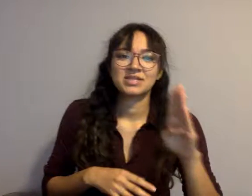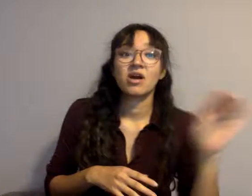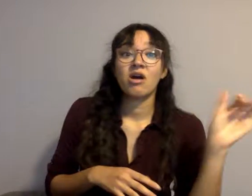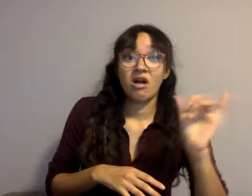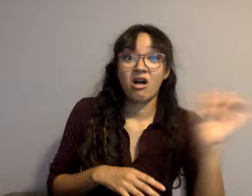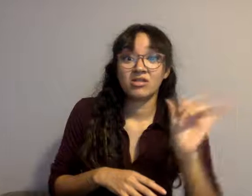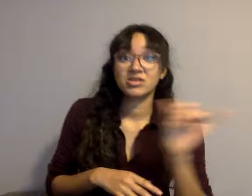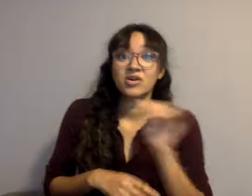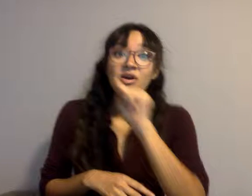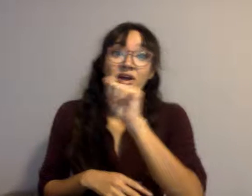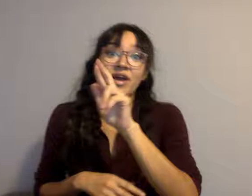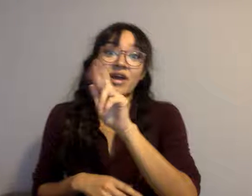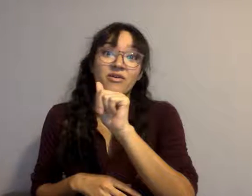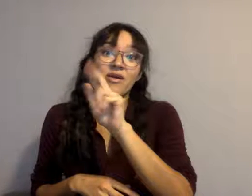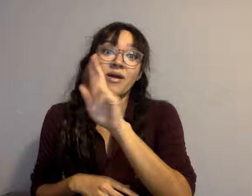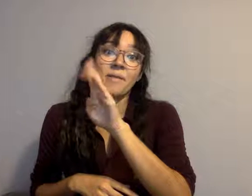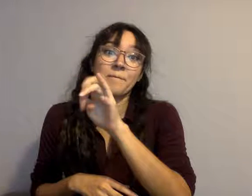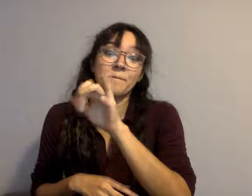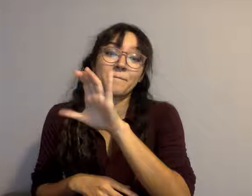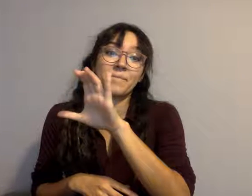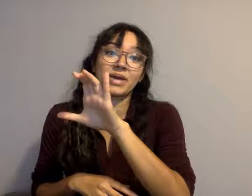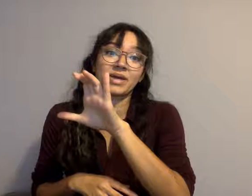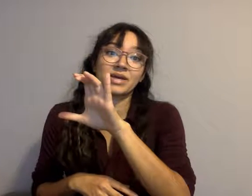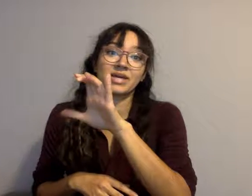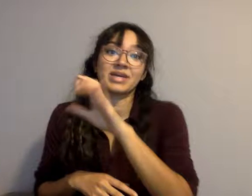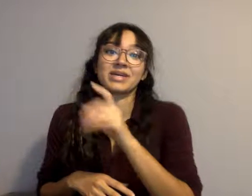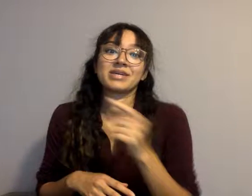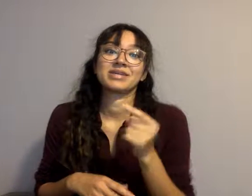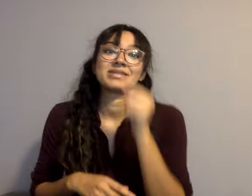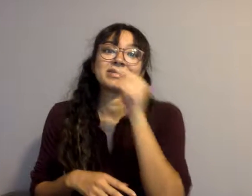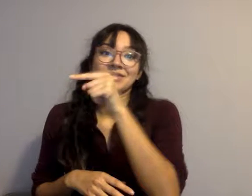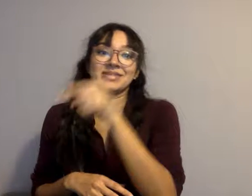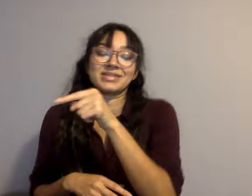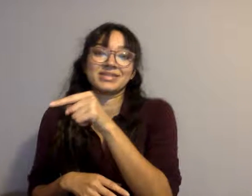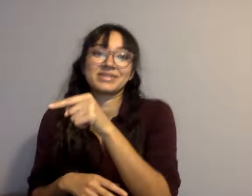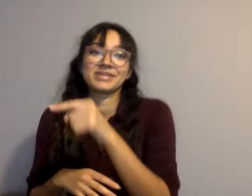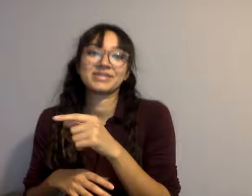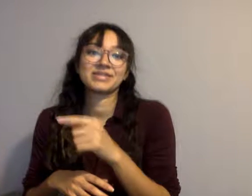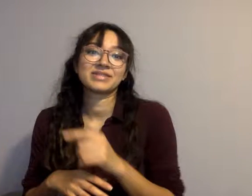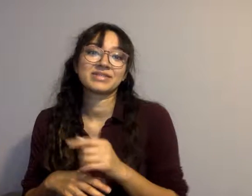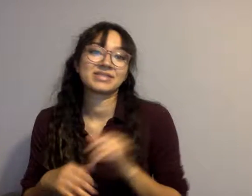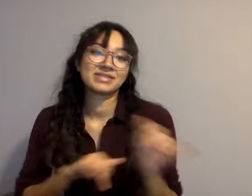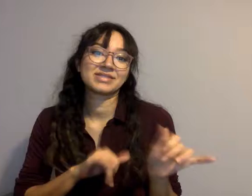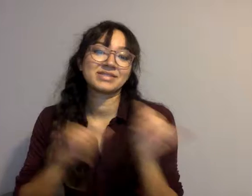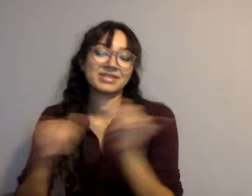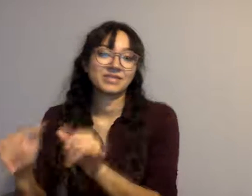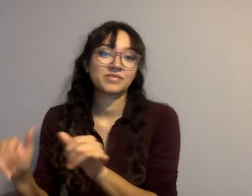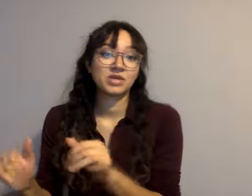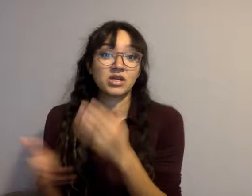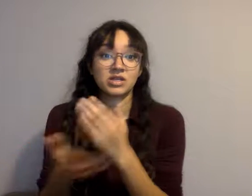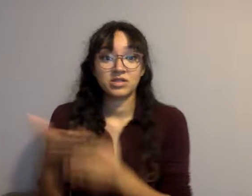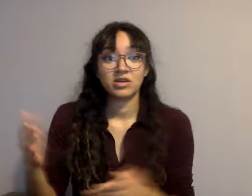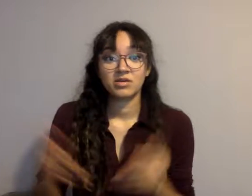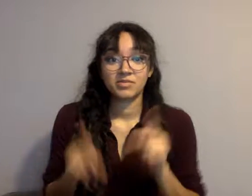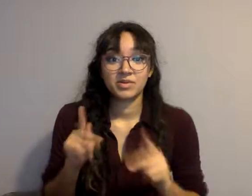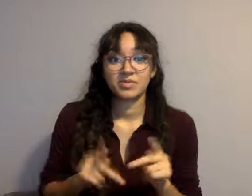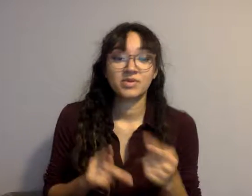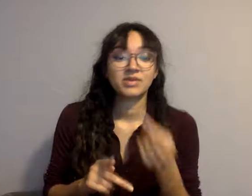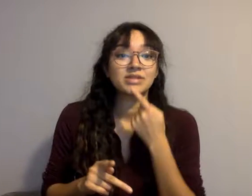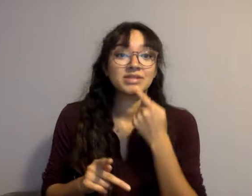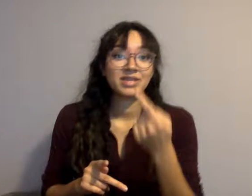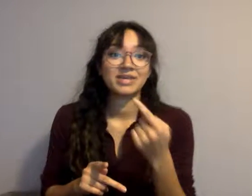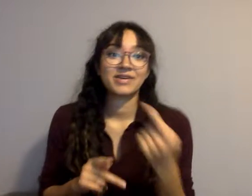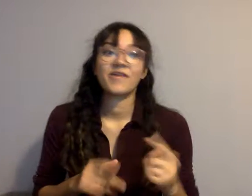East, uncensored and uncovered. Some people say I'm the first stand-up comic in the Arab